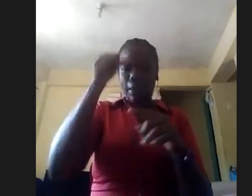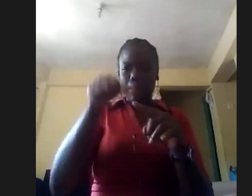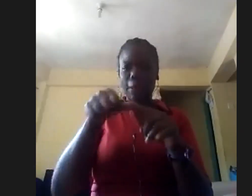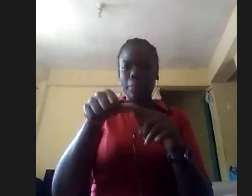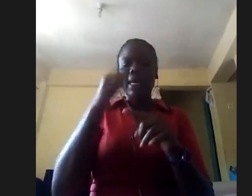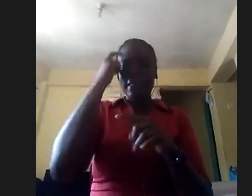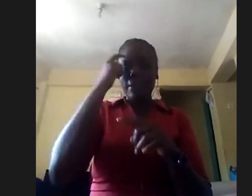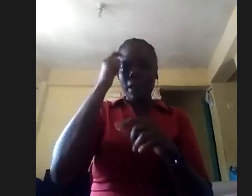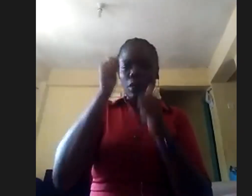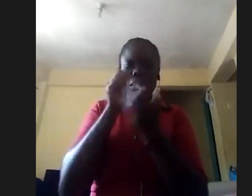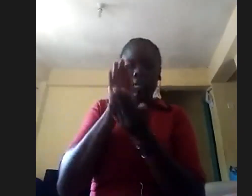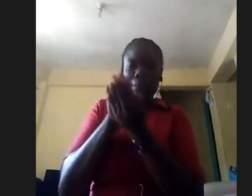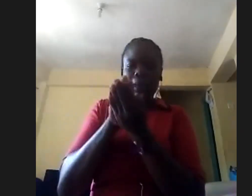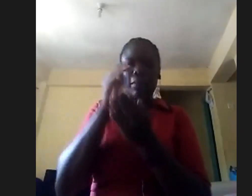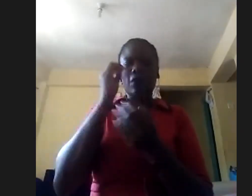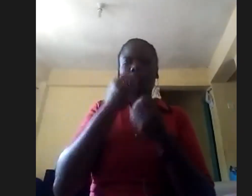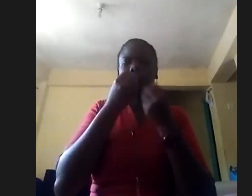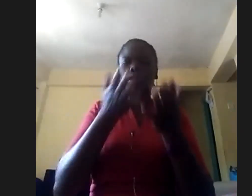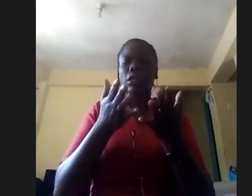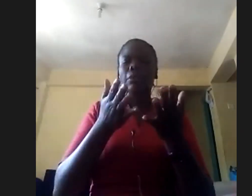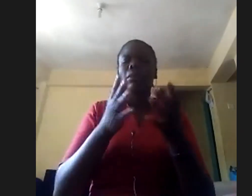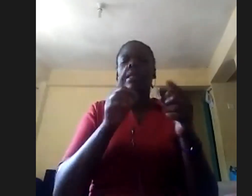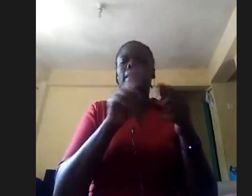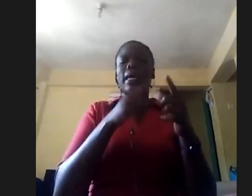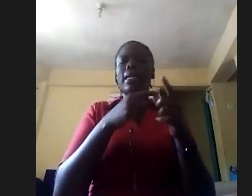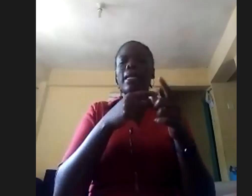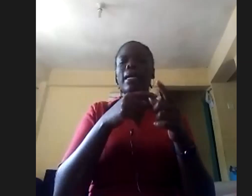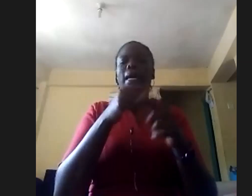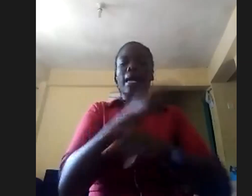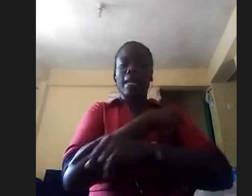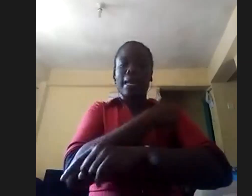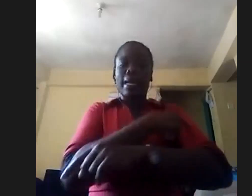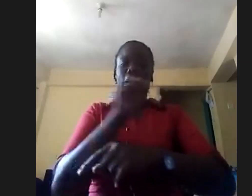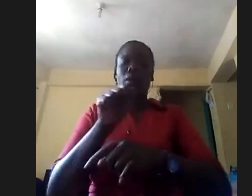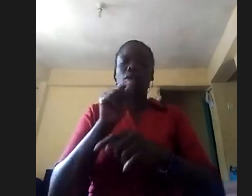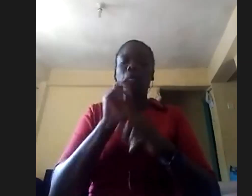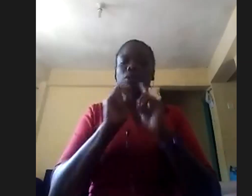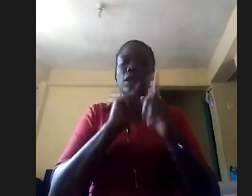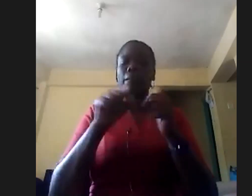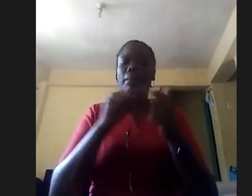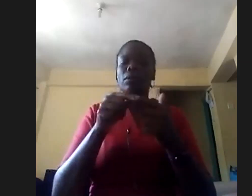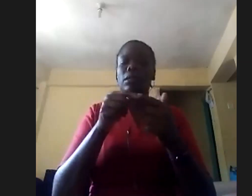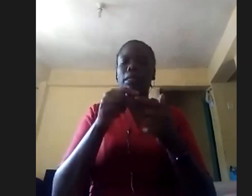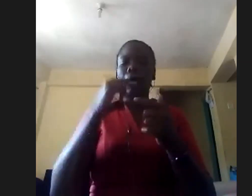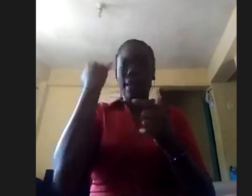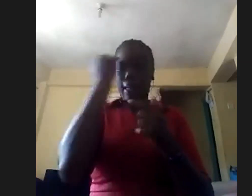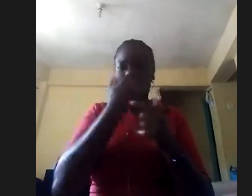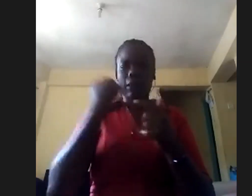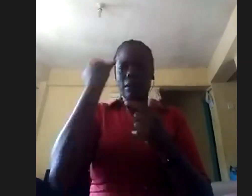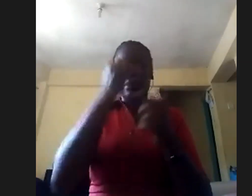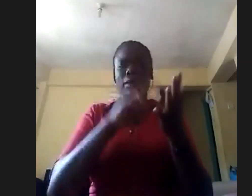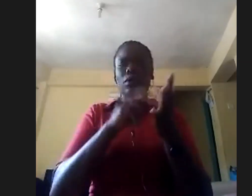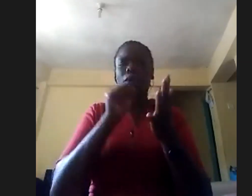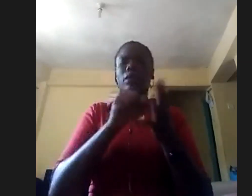that information. Mhm. Then clinically, what we can also look, what we call imaging, we can do something like a CT scan later in